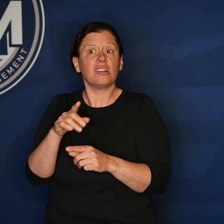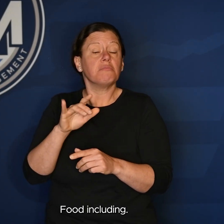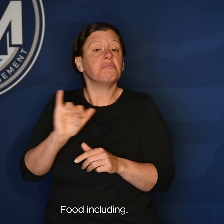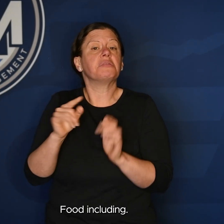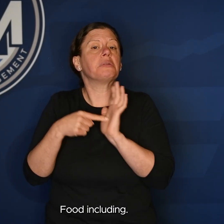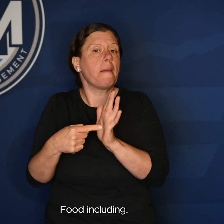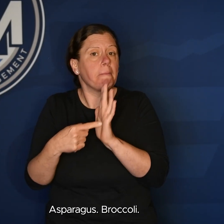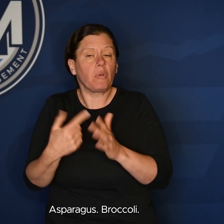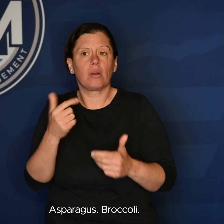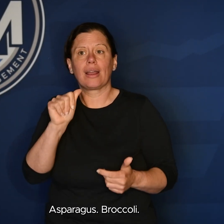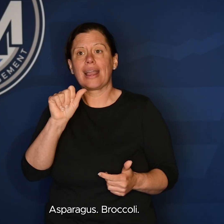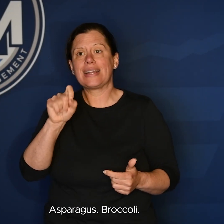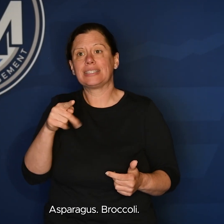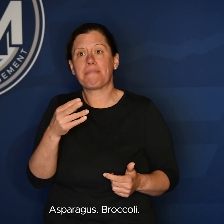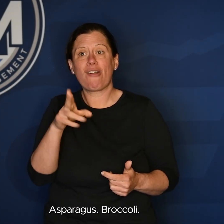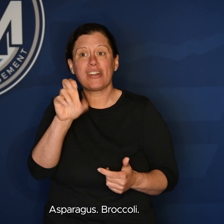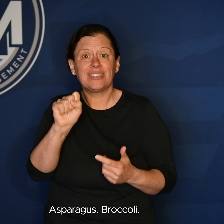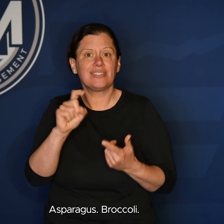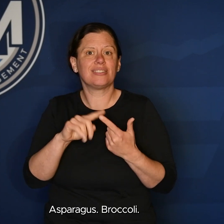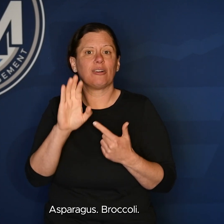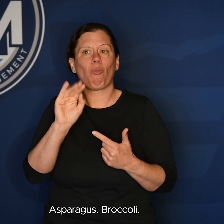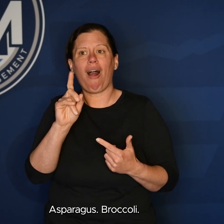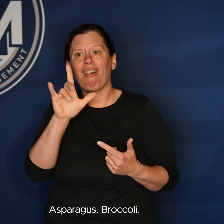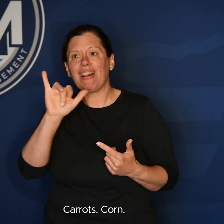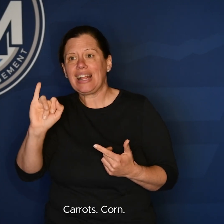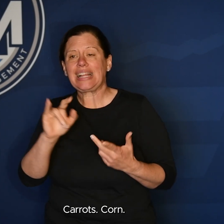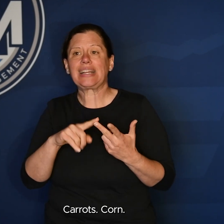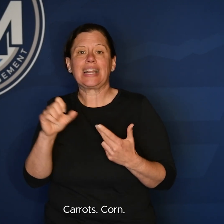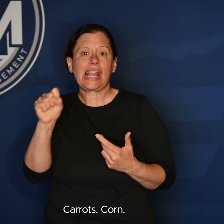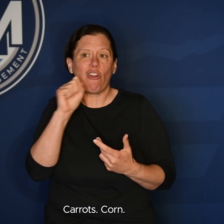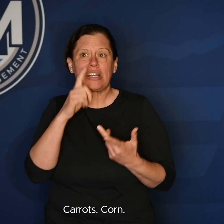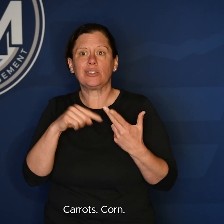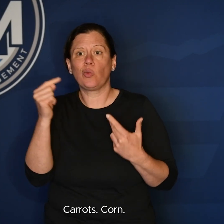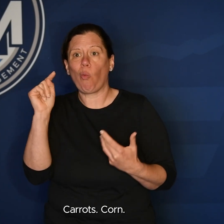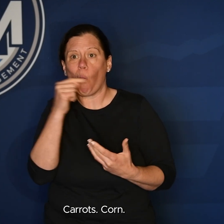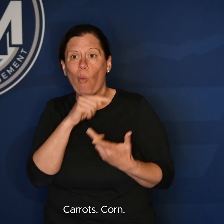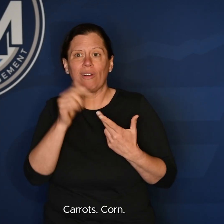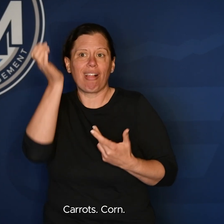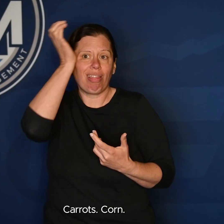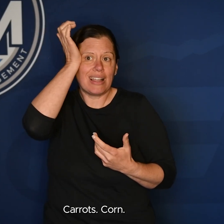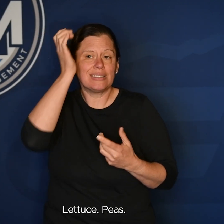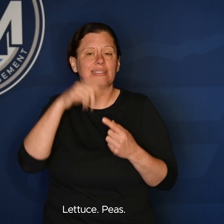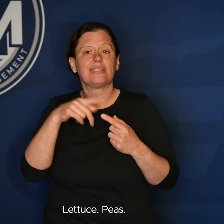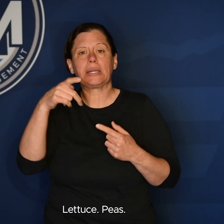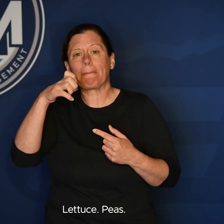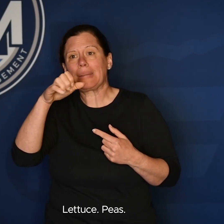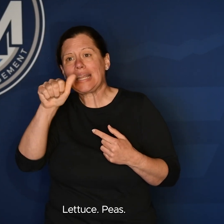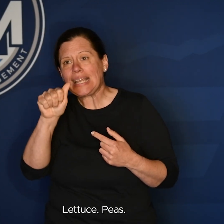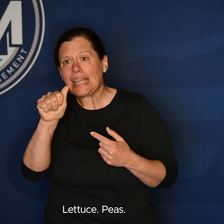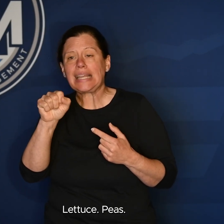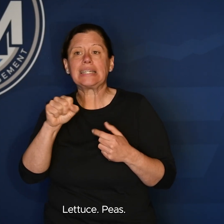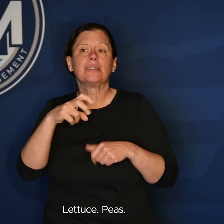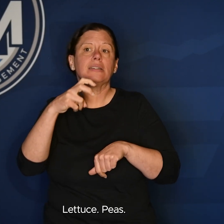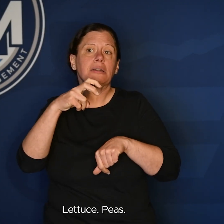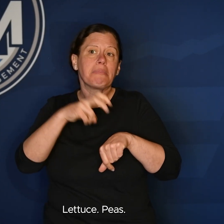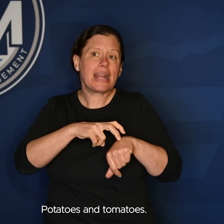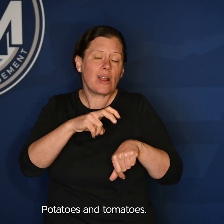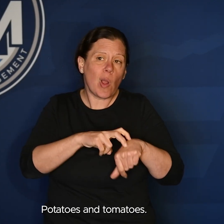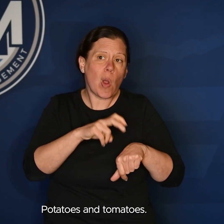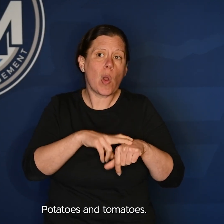Food including asparagus, broccoli, carrots, corn, lettuce, peas,